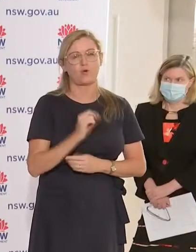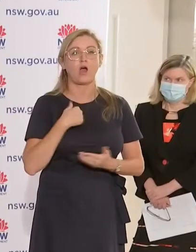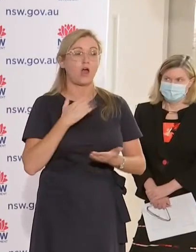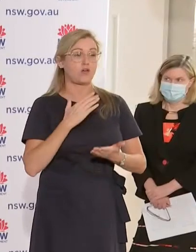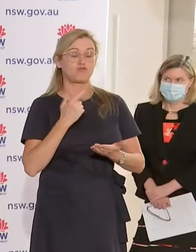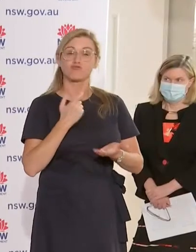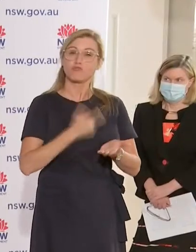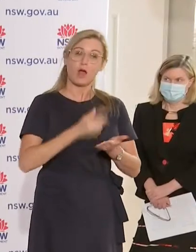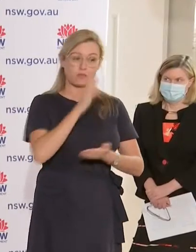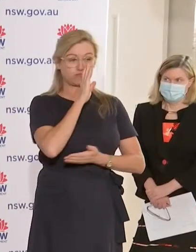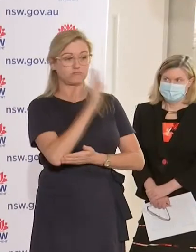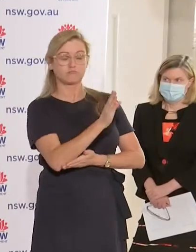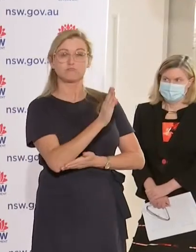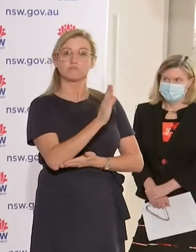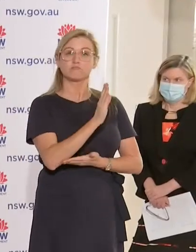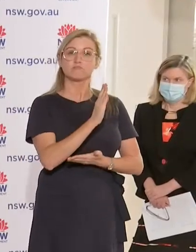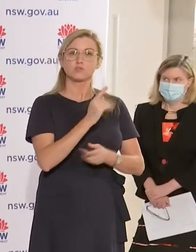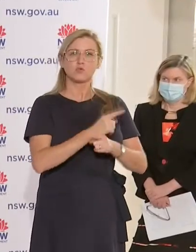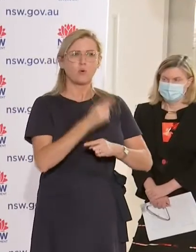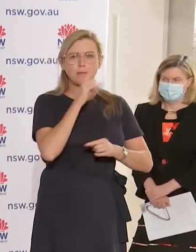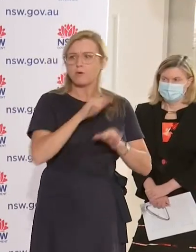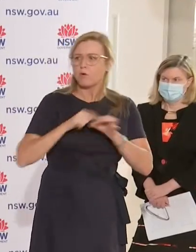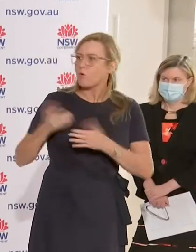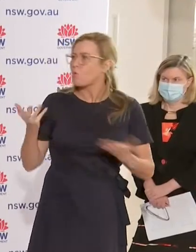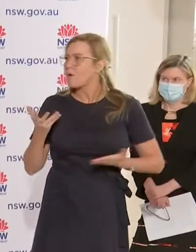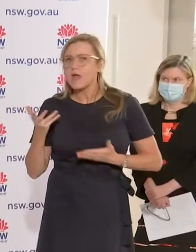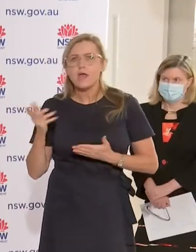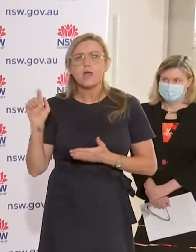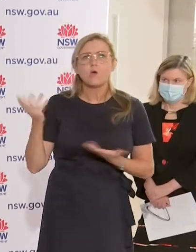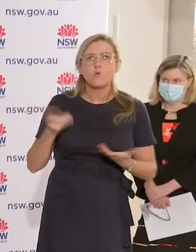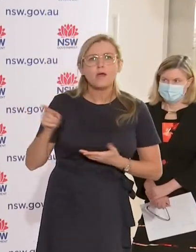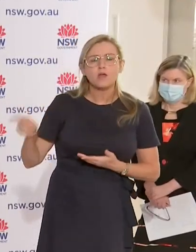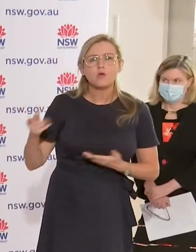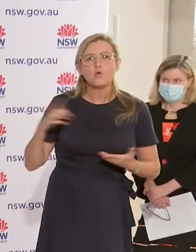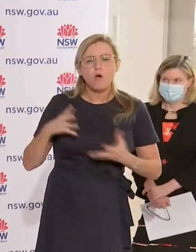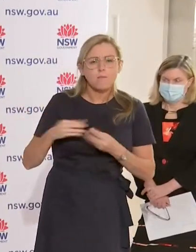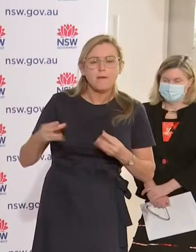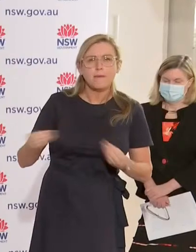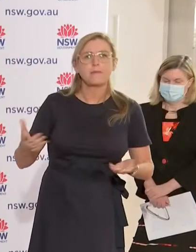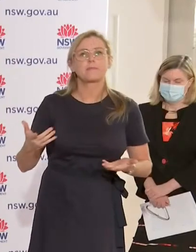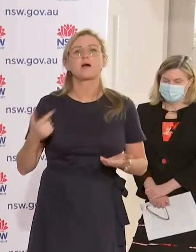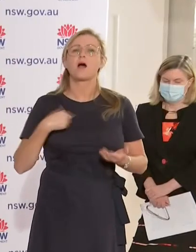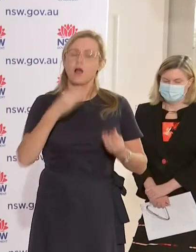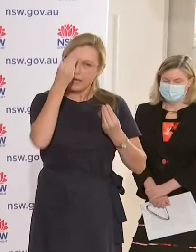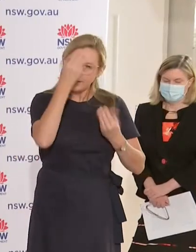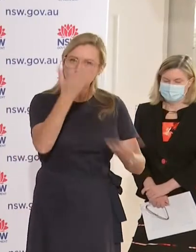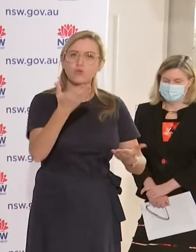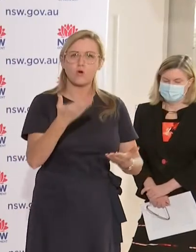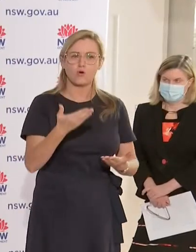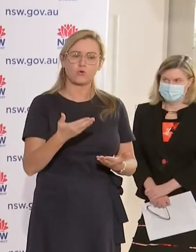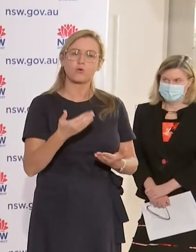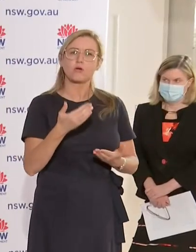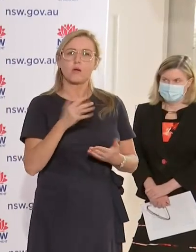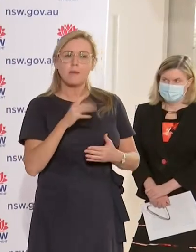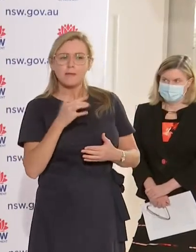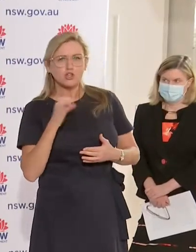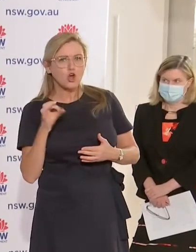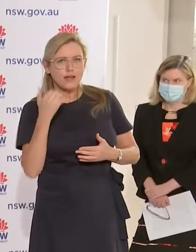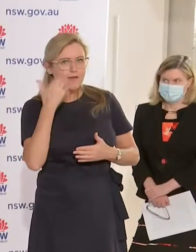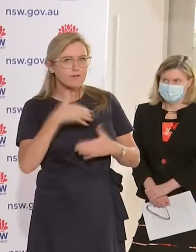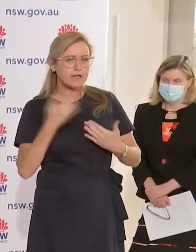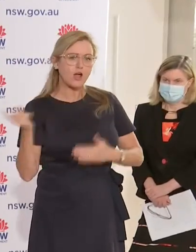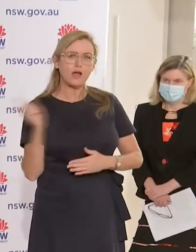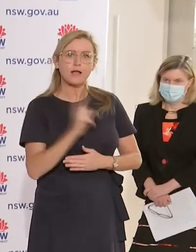people than them saying, where is the Premier today or tomorrow? Because I need to make sure that government gets back to